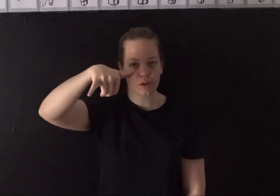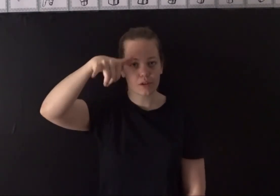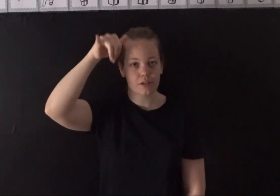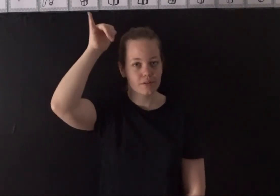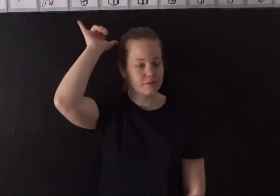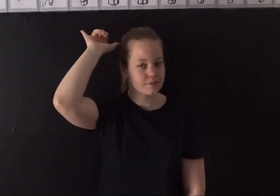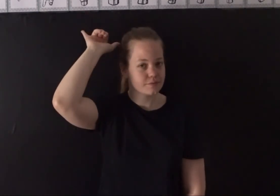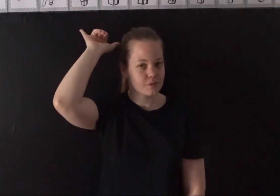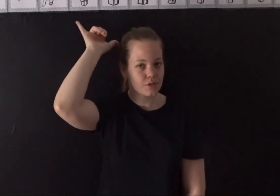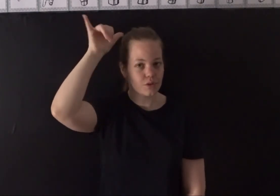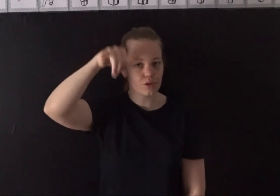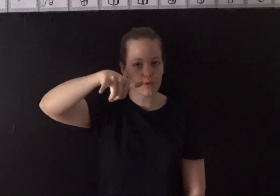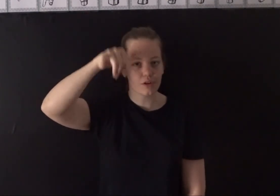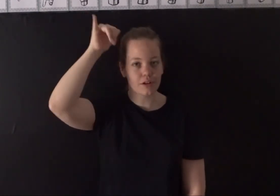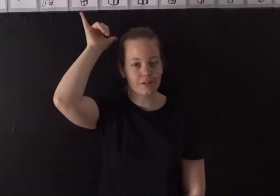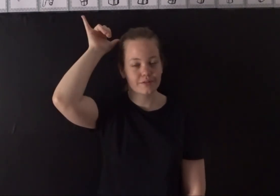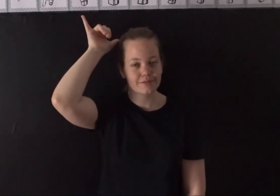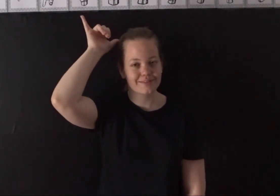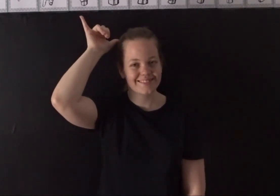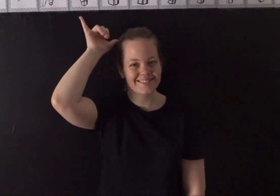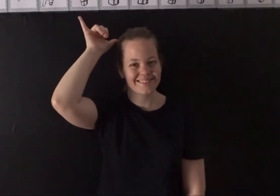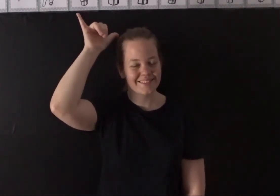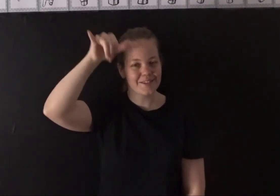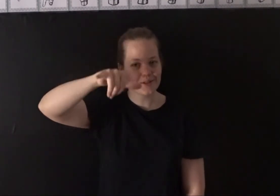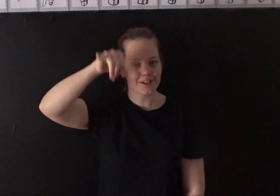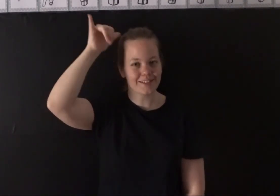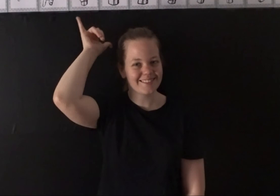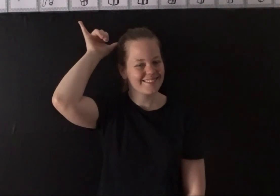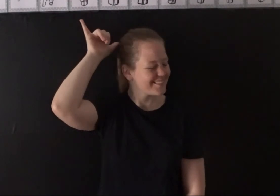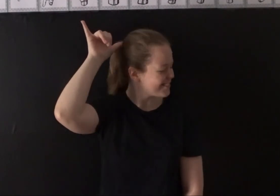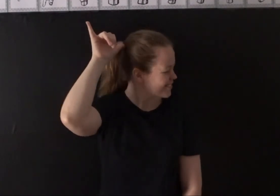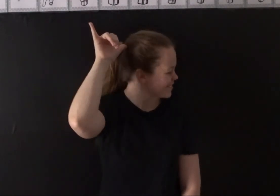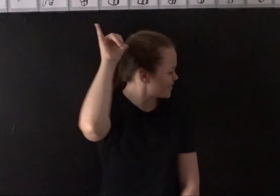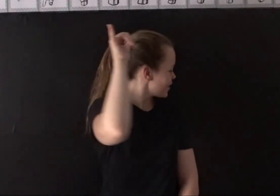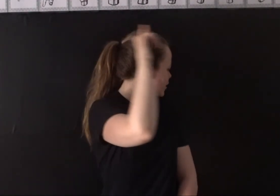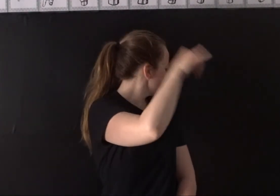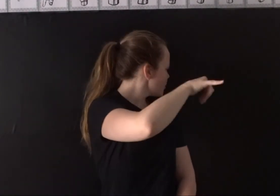forward. So Yukon. Yukon. Yukon.